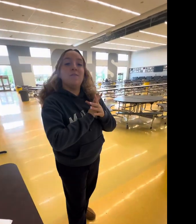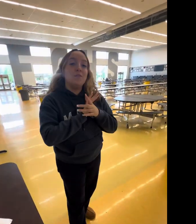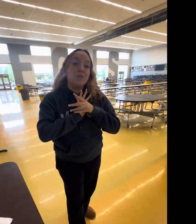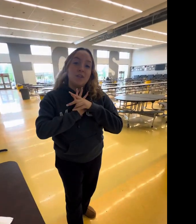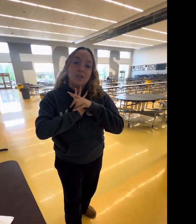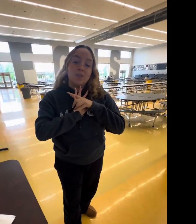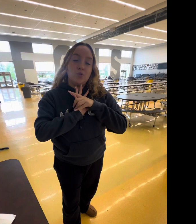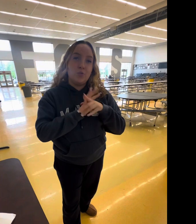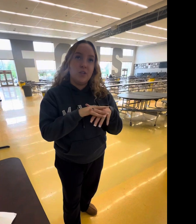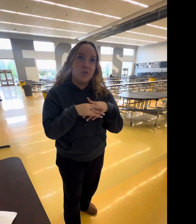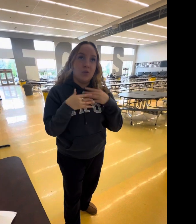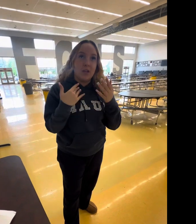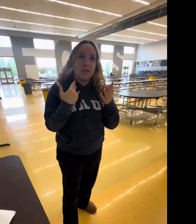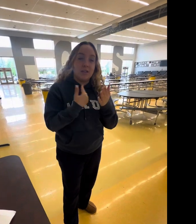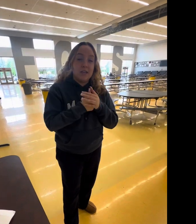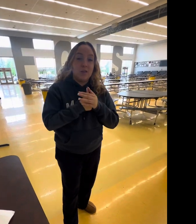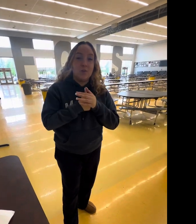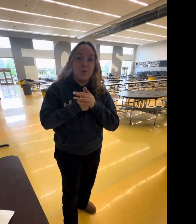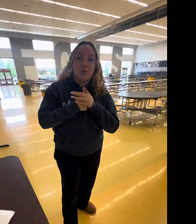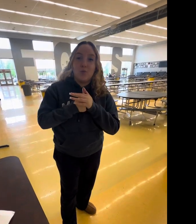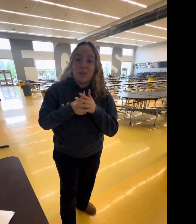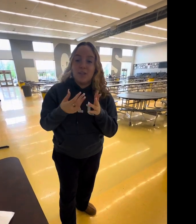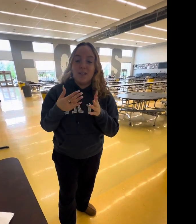favorite unit or like thing we did